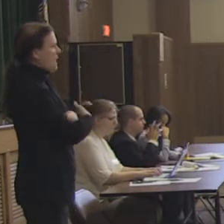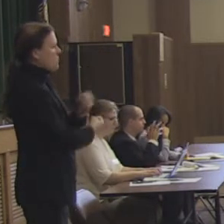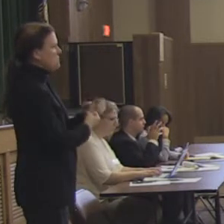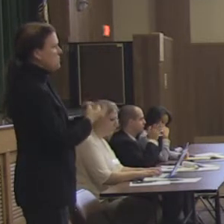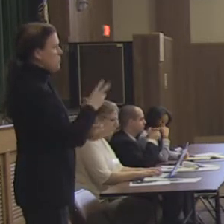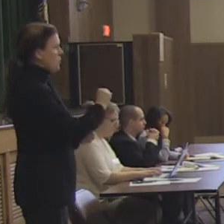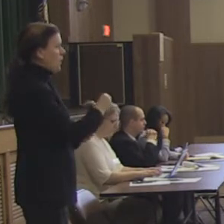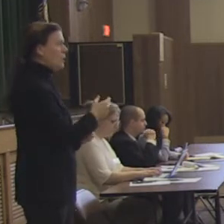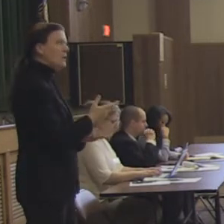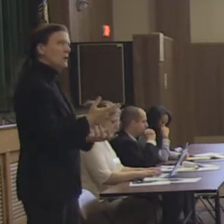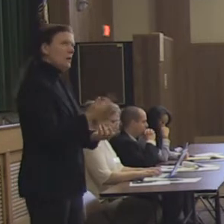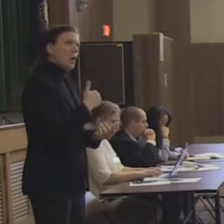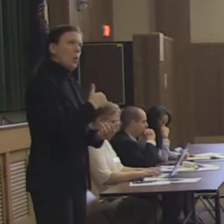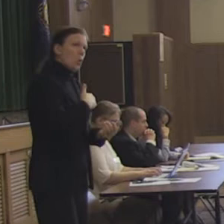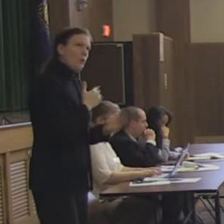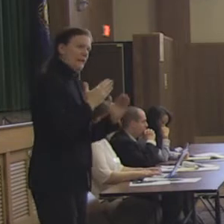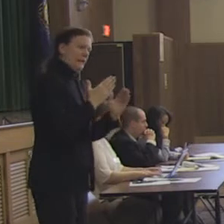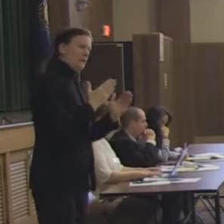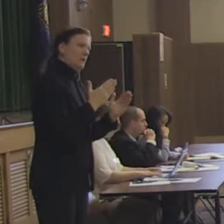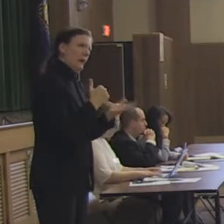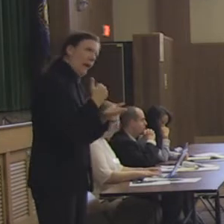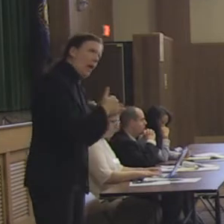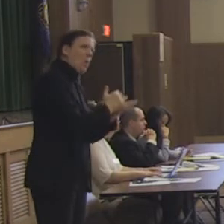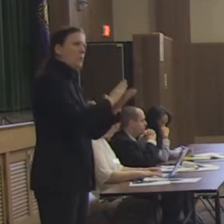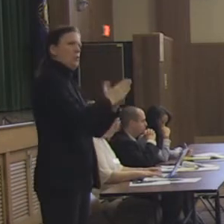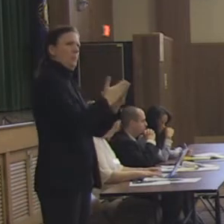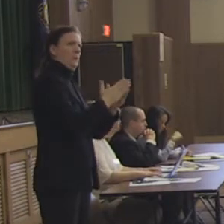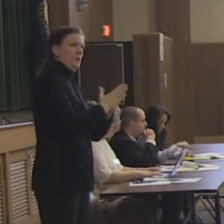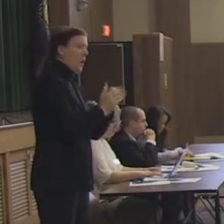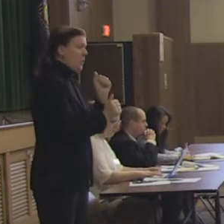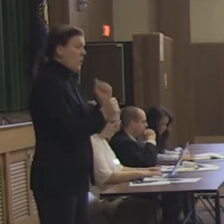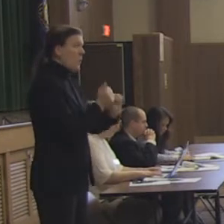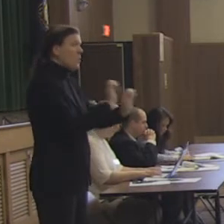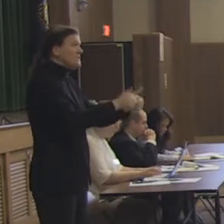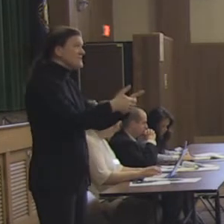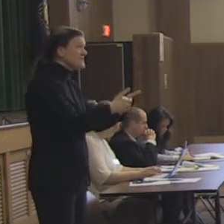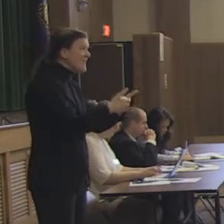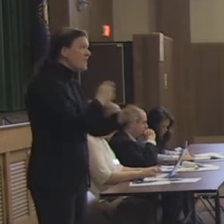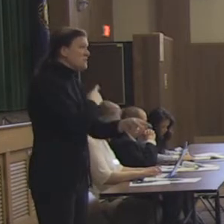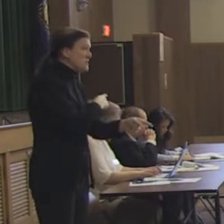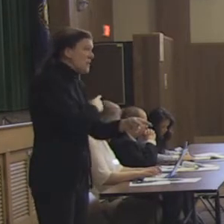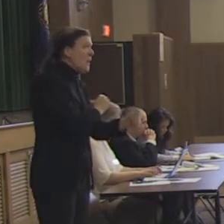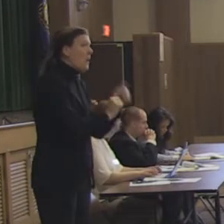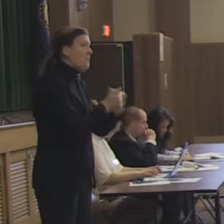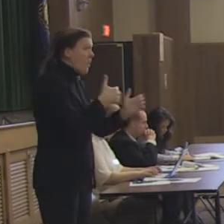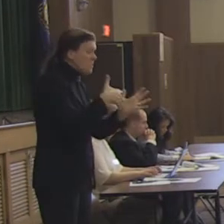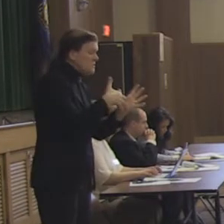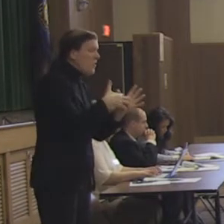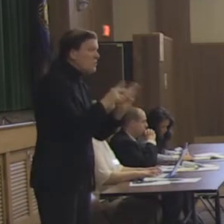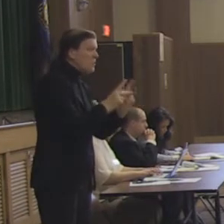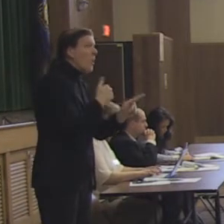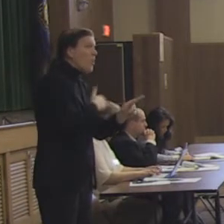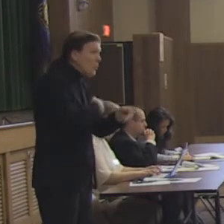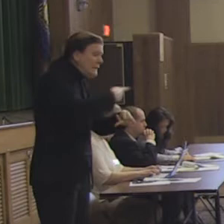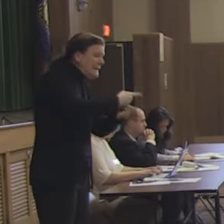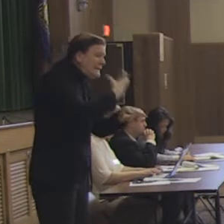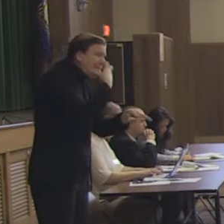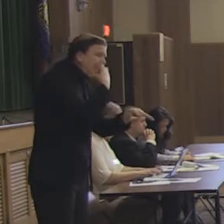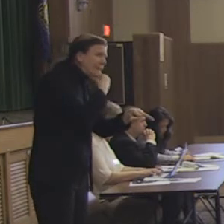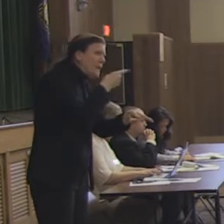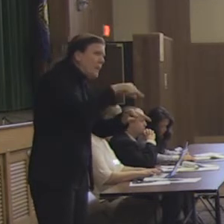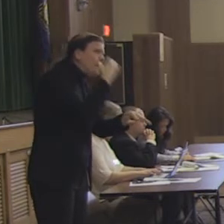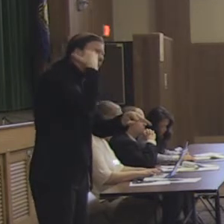much needed service to this community. We take care of the most difficult, challenging, and vulnerable patients in this